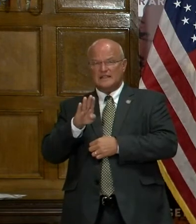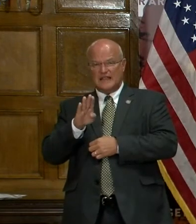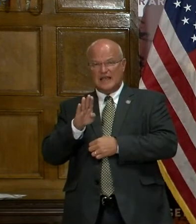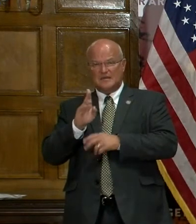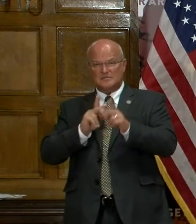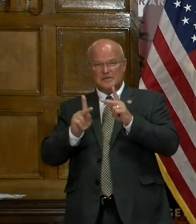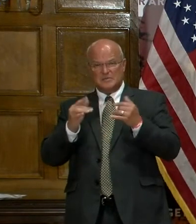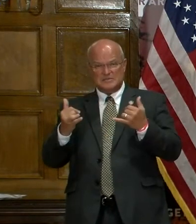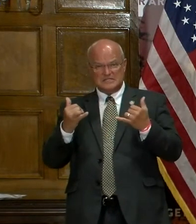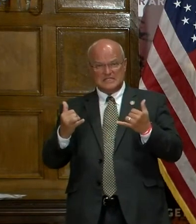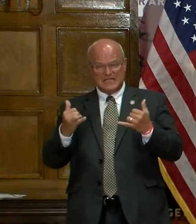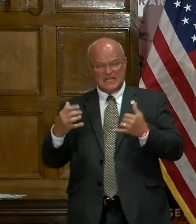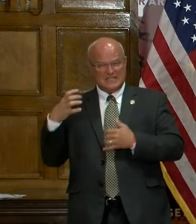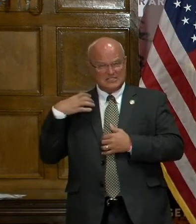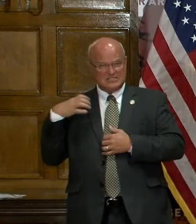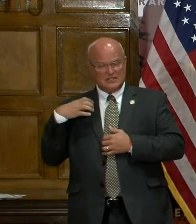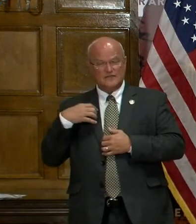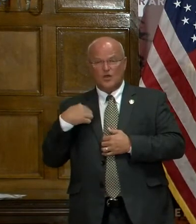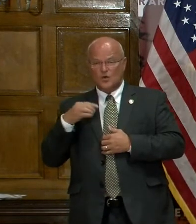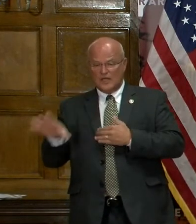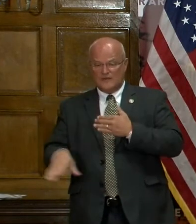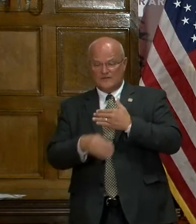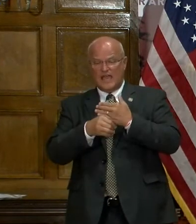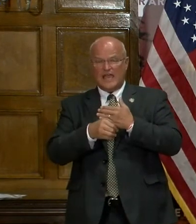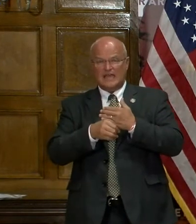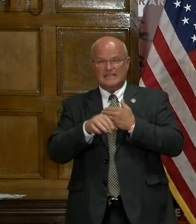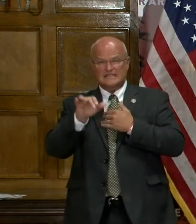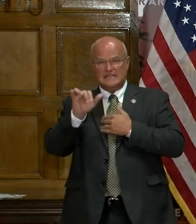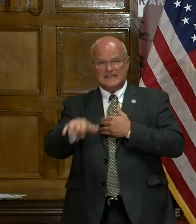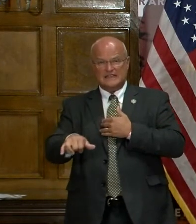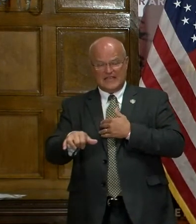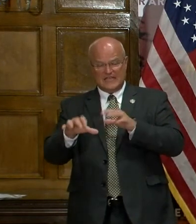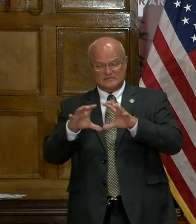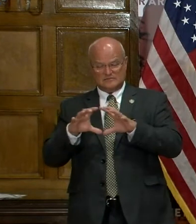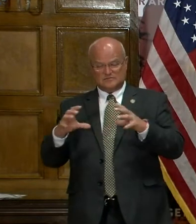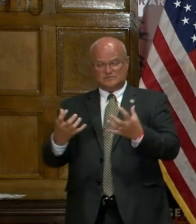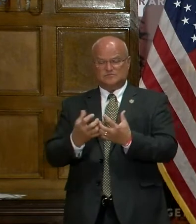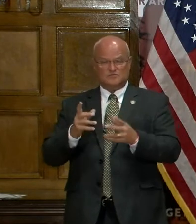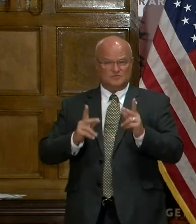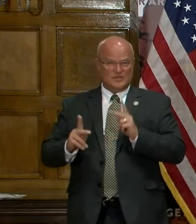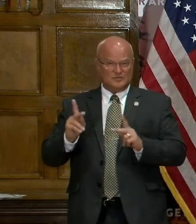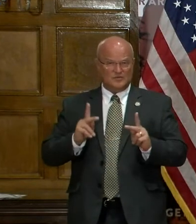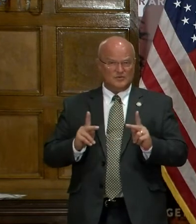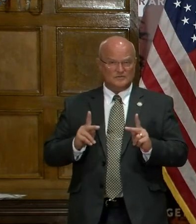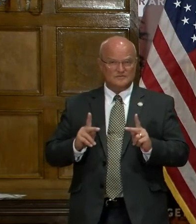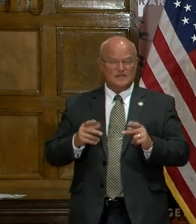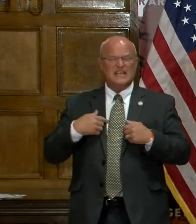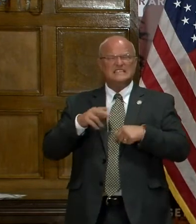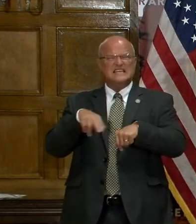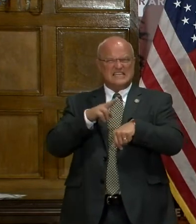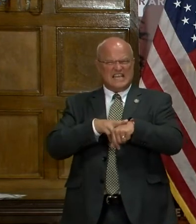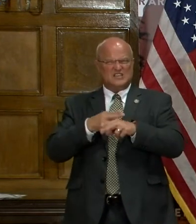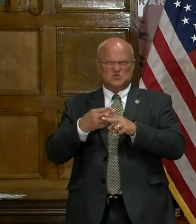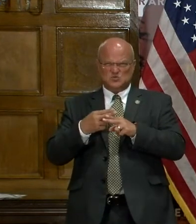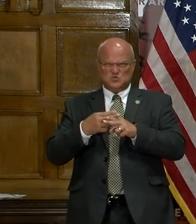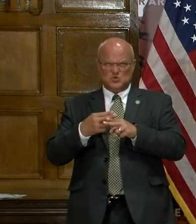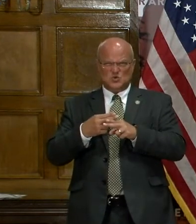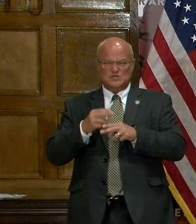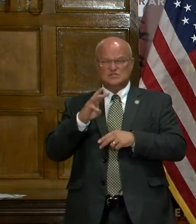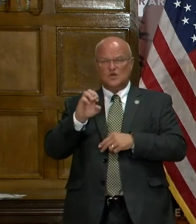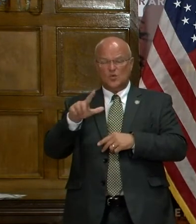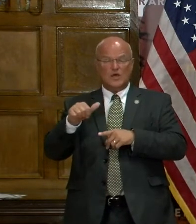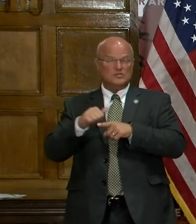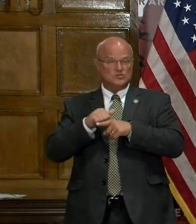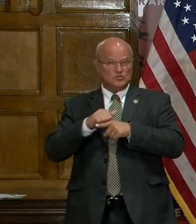today. We have added to that body of individuals. There is a national shortage of